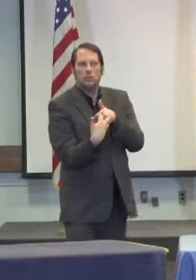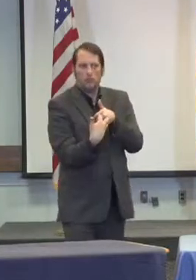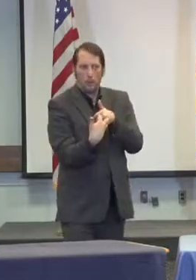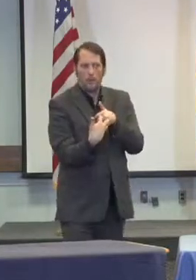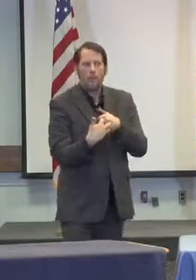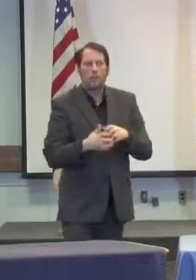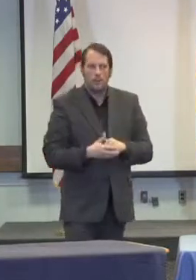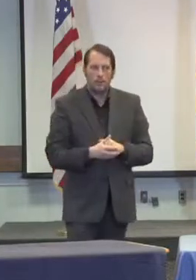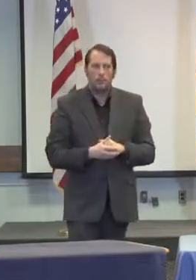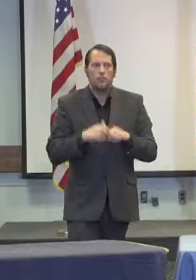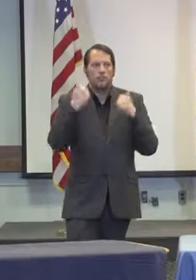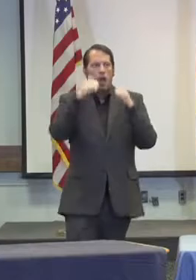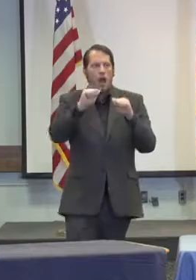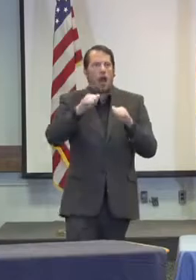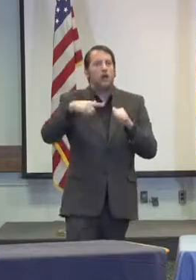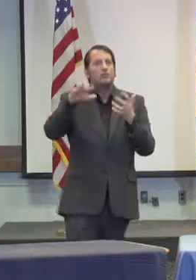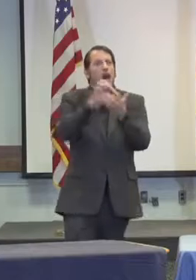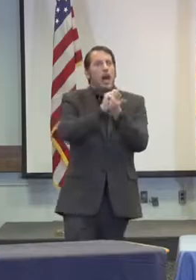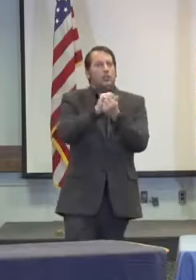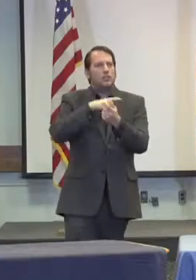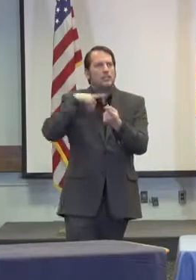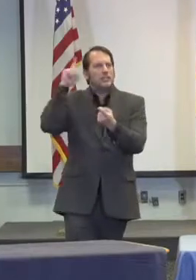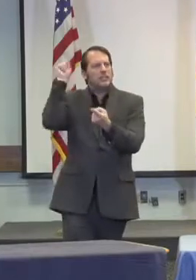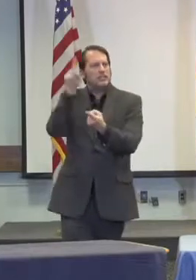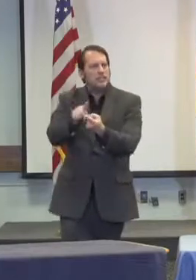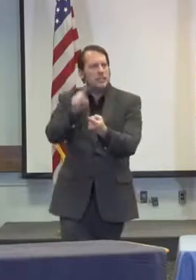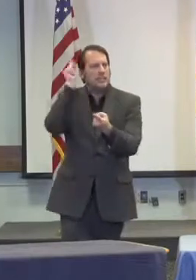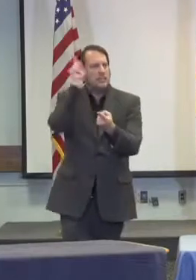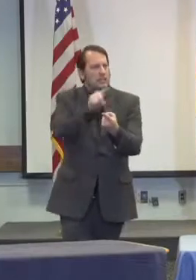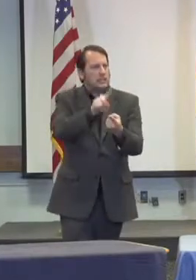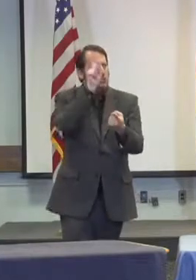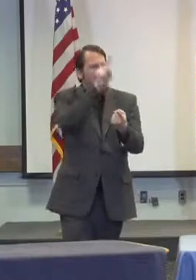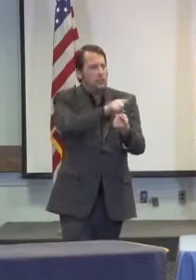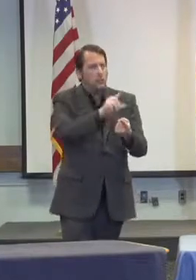because when this is over, you're going to expect the county to be there